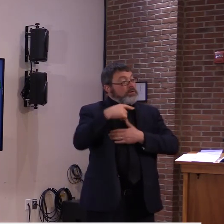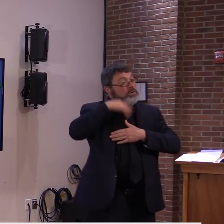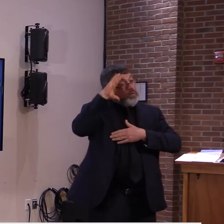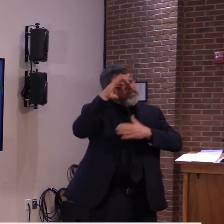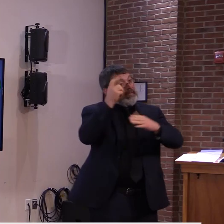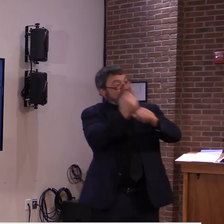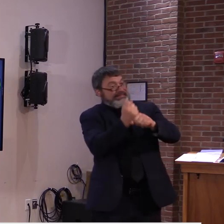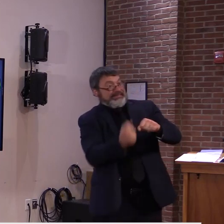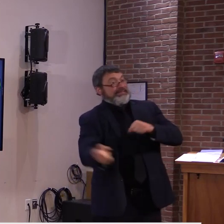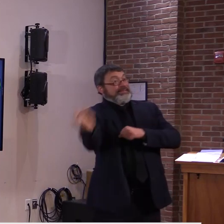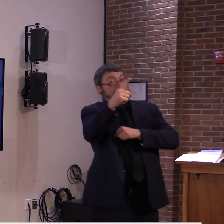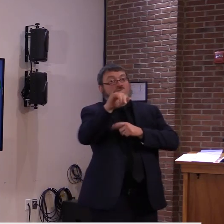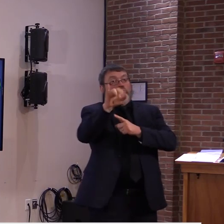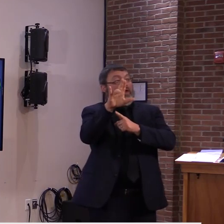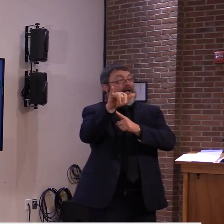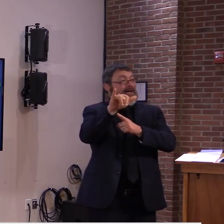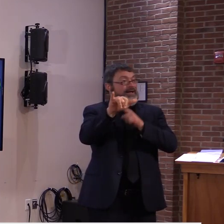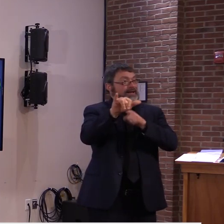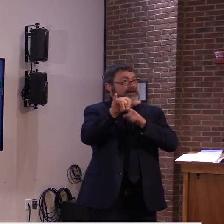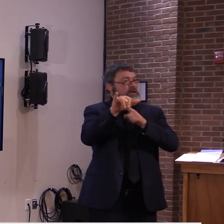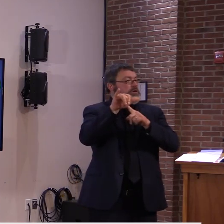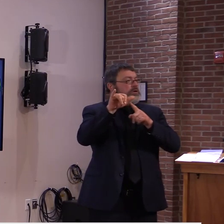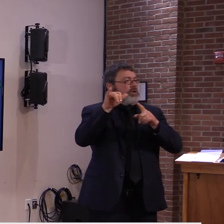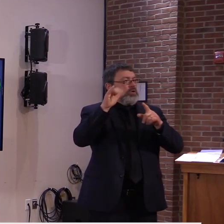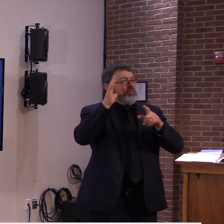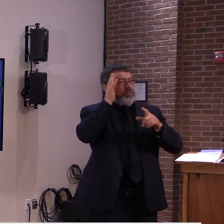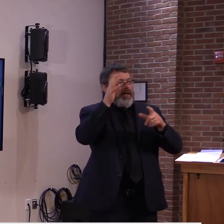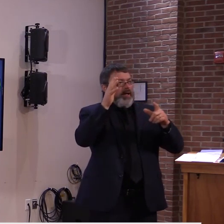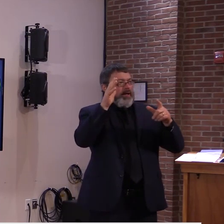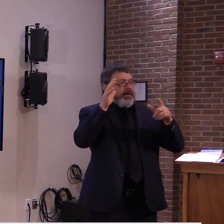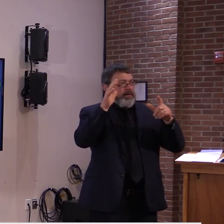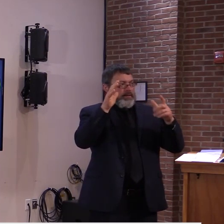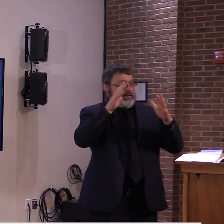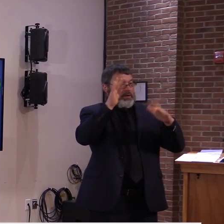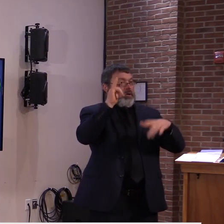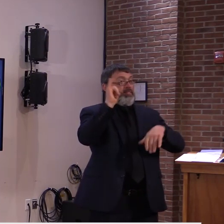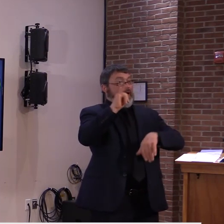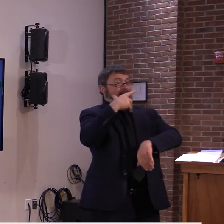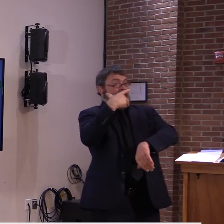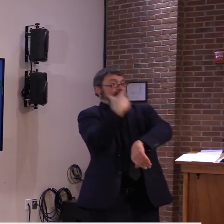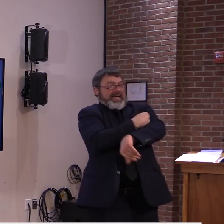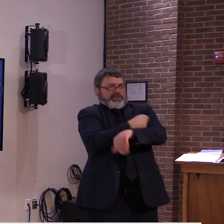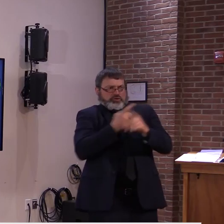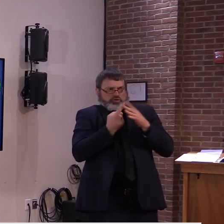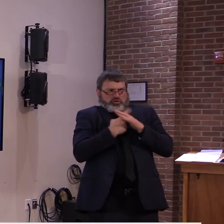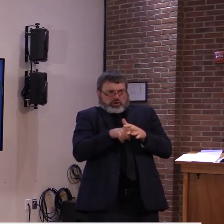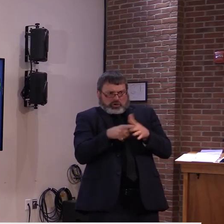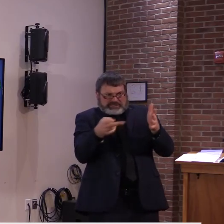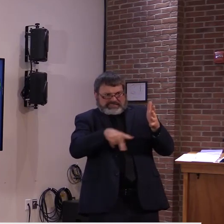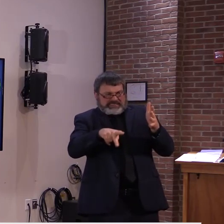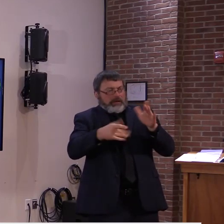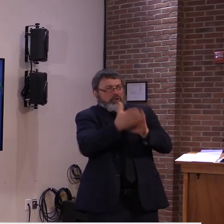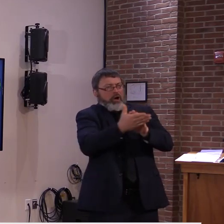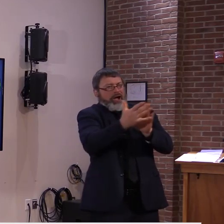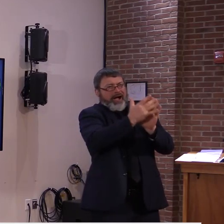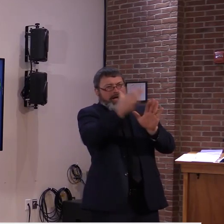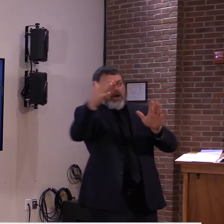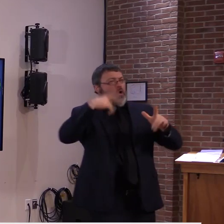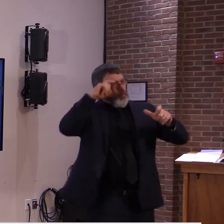the pandemic. We're continuing in the second wave of the pandemic. Ultimately, we hope